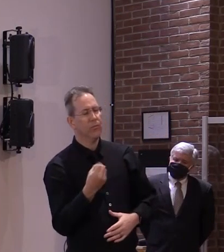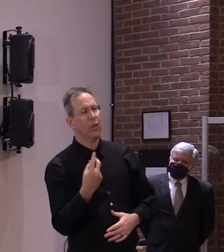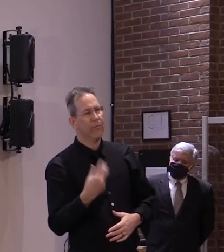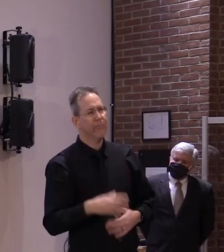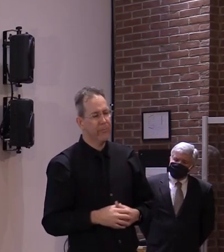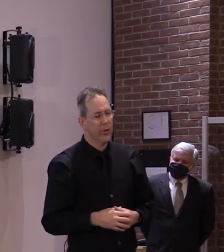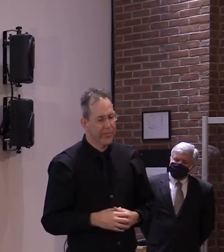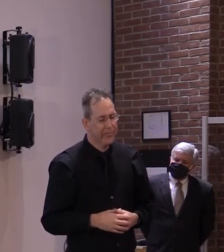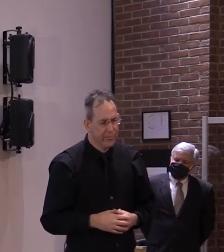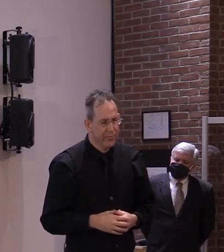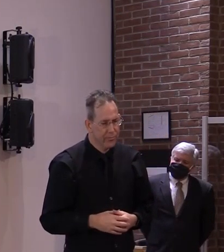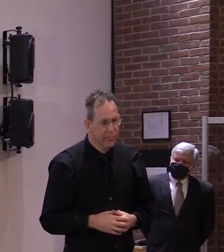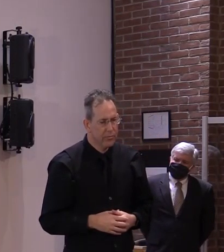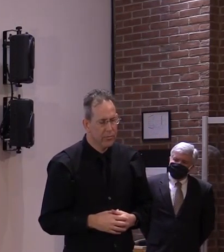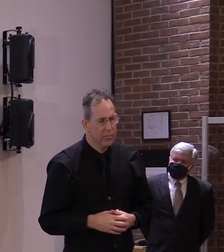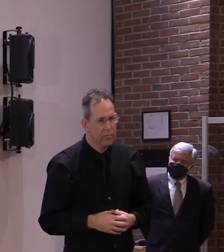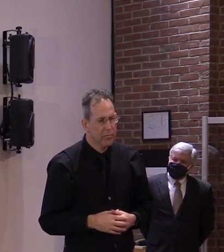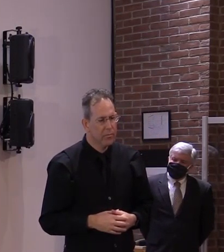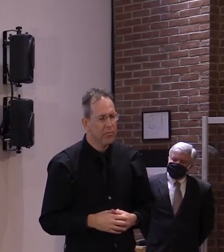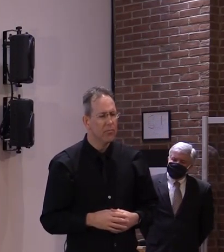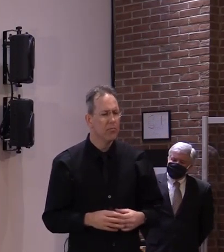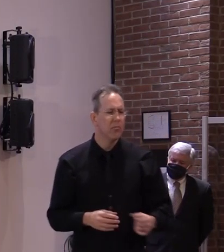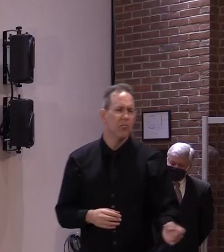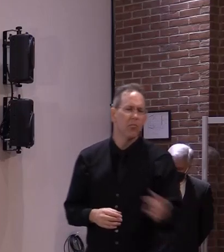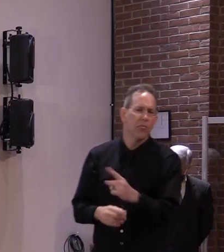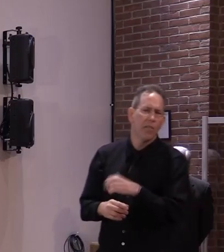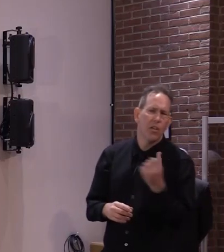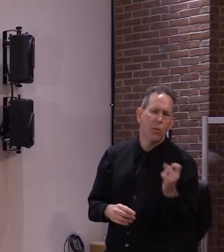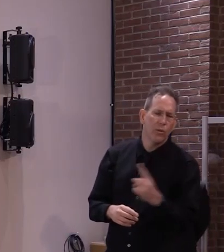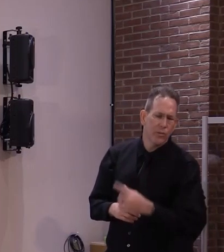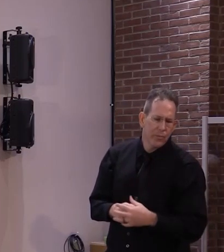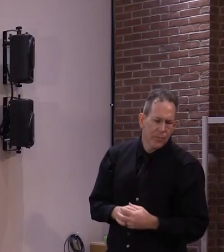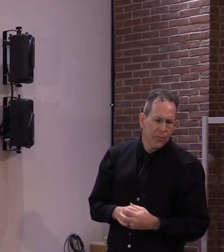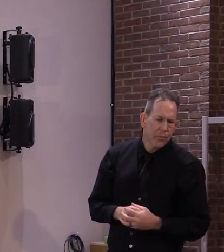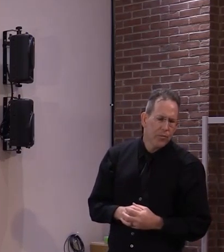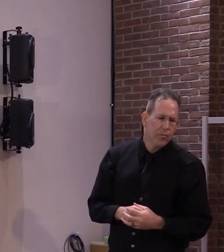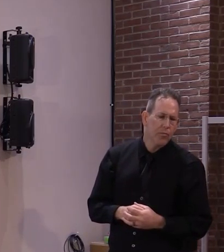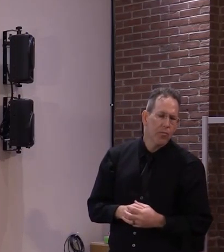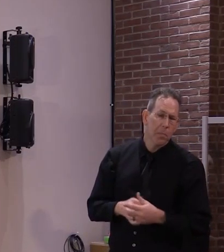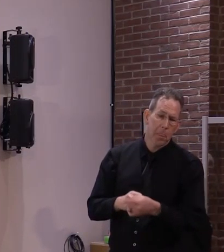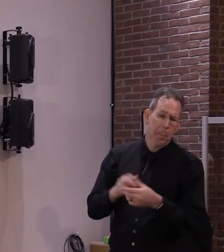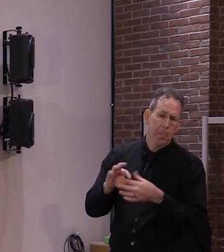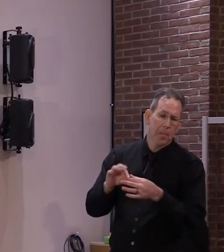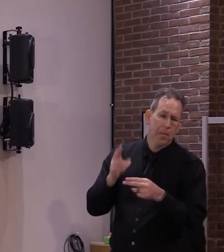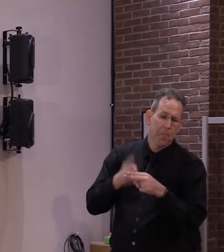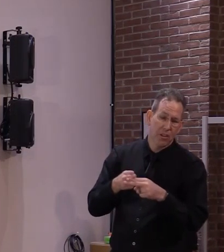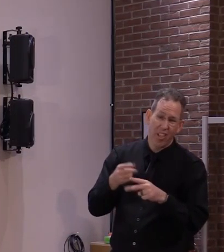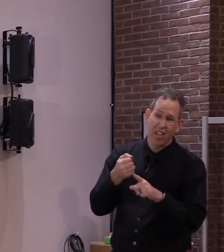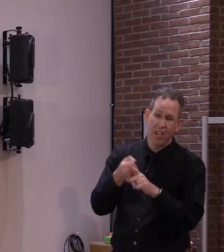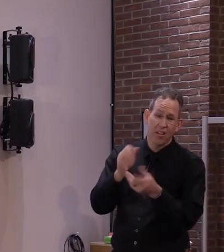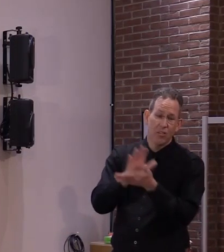And with these outbreaks, you know, obviously you've said that school transmission is not a main driver of